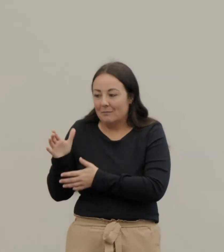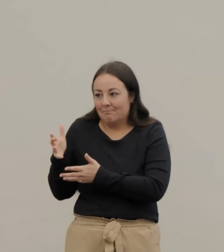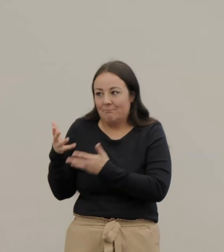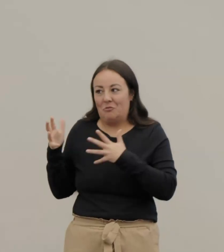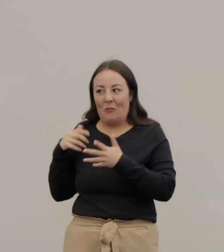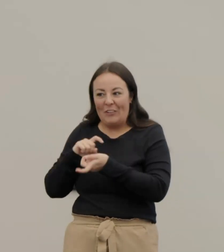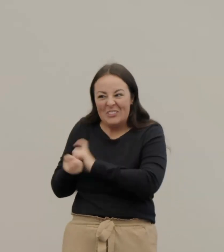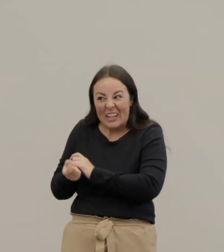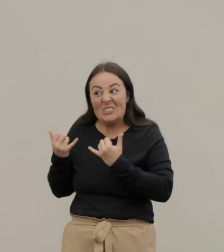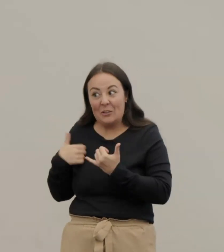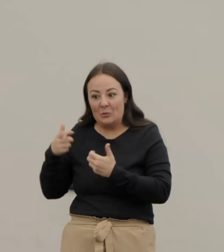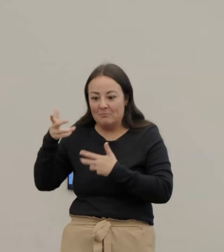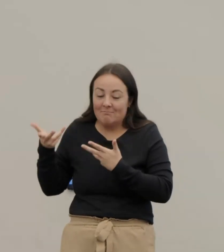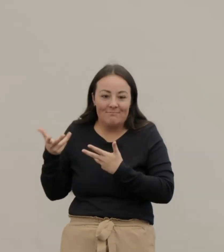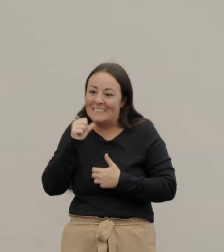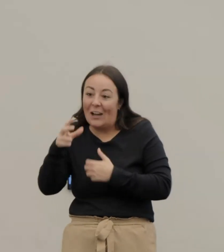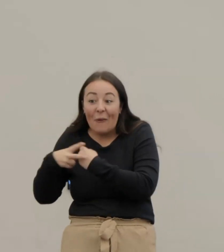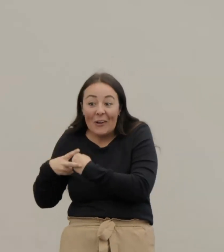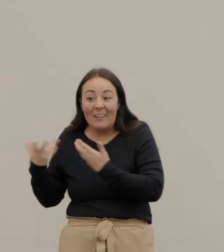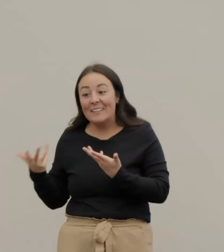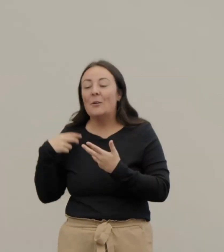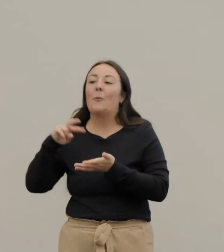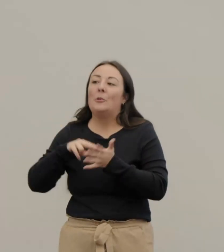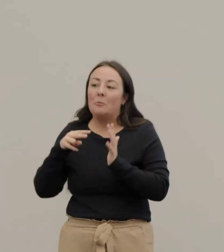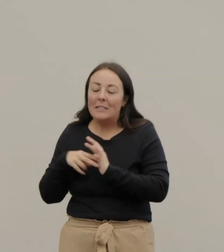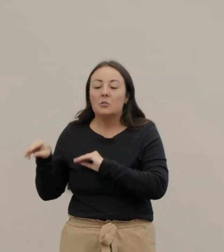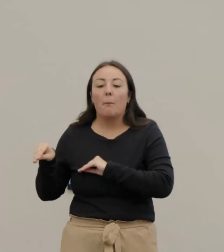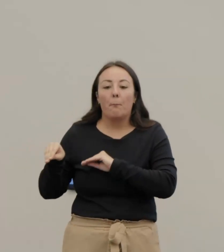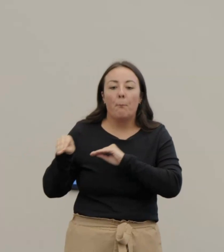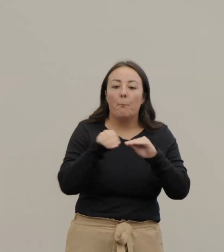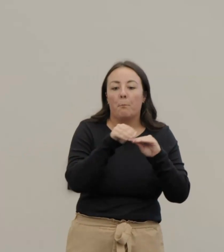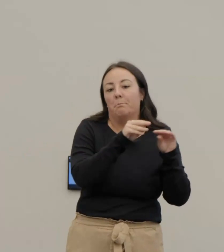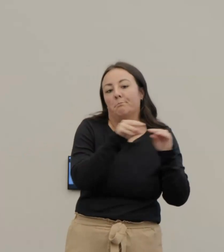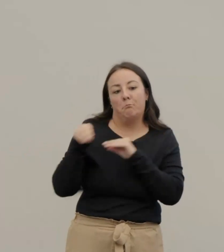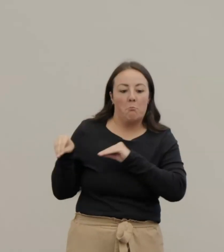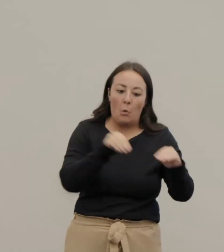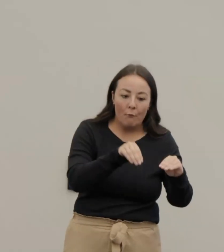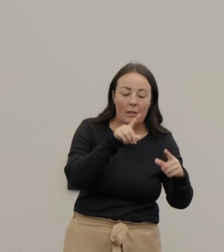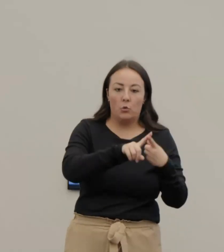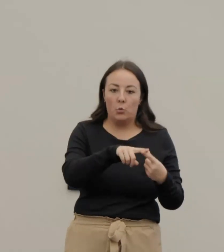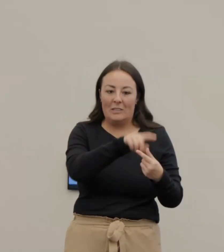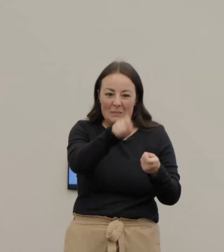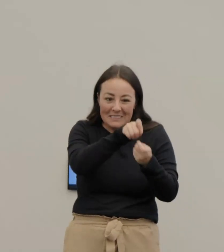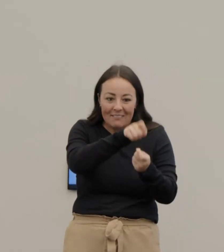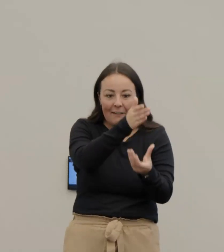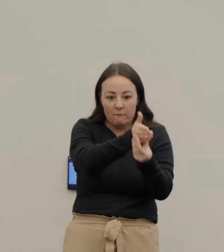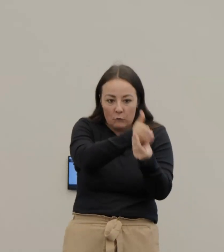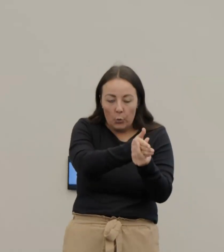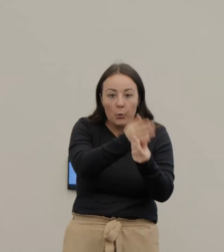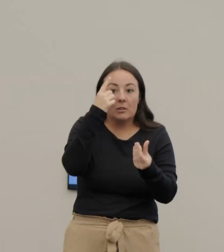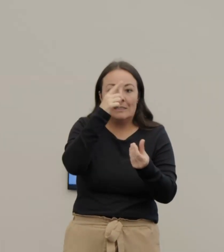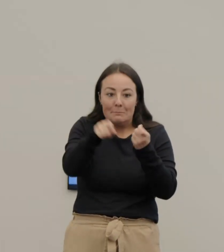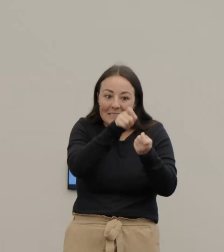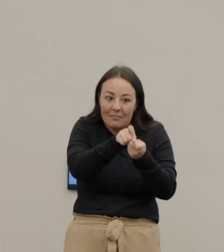archived. So move it into a directory, meaning a folder that is specifically for